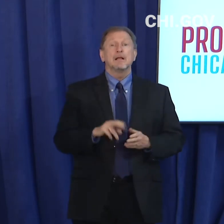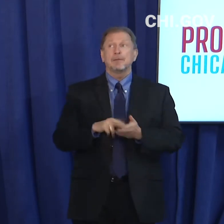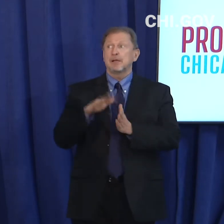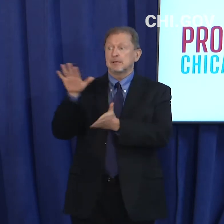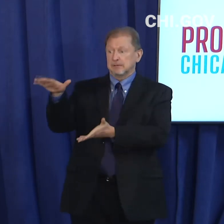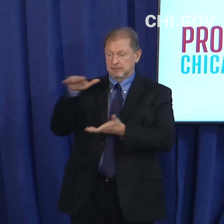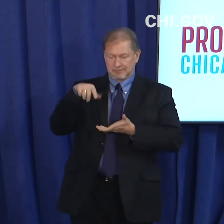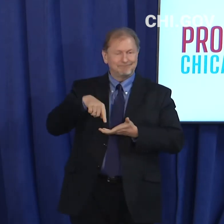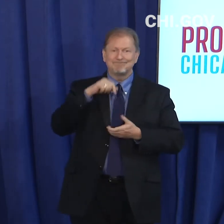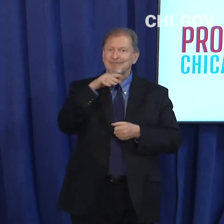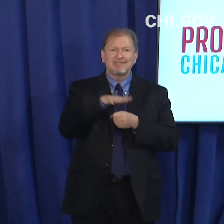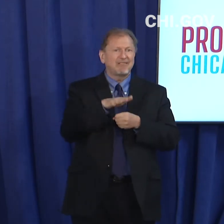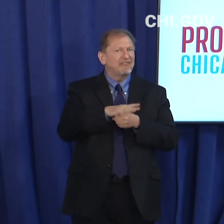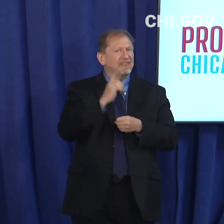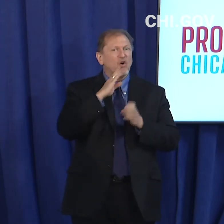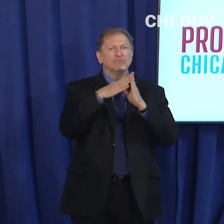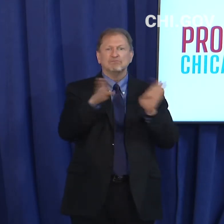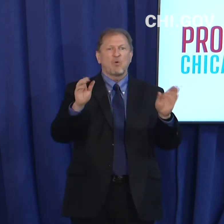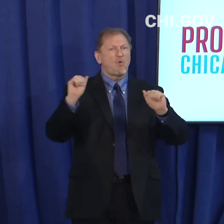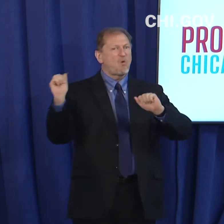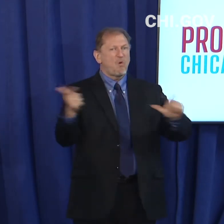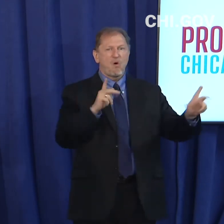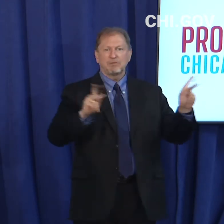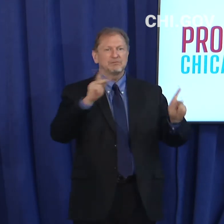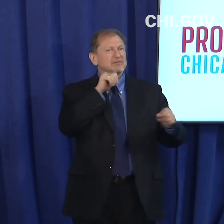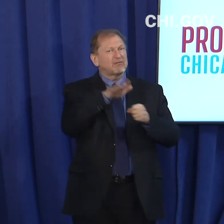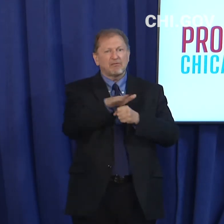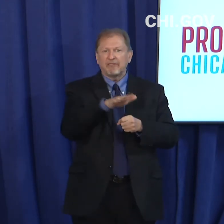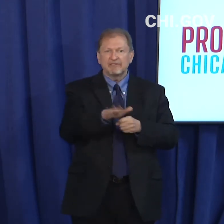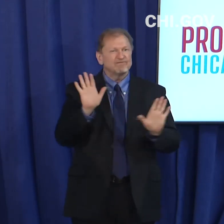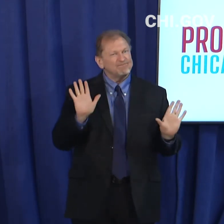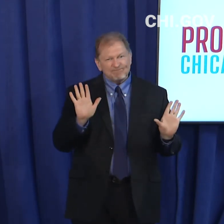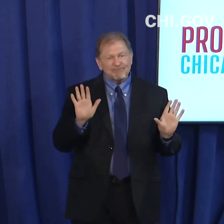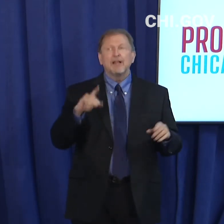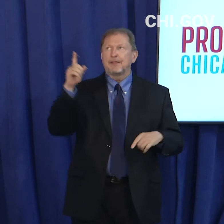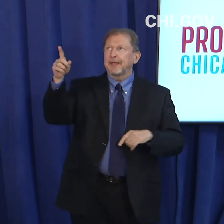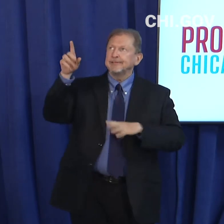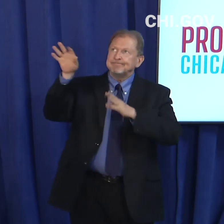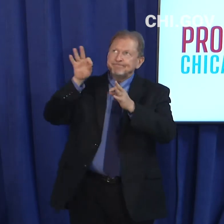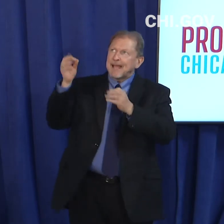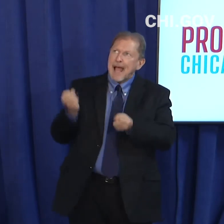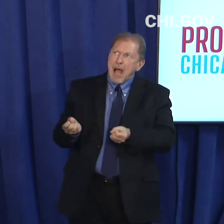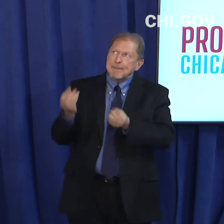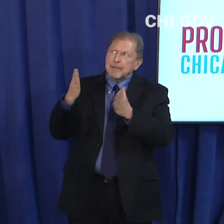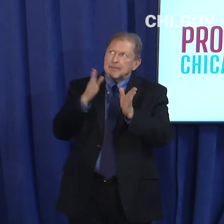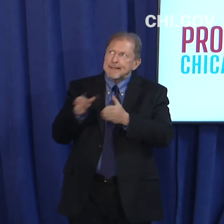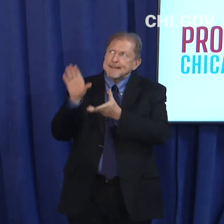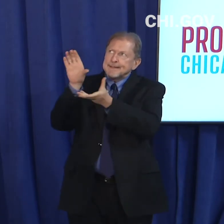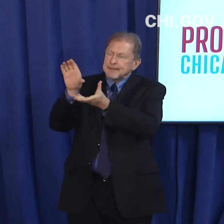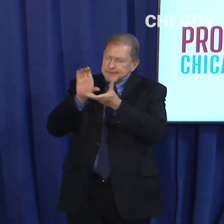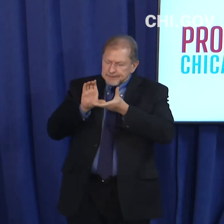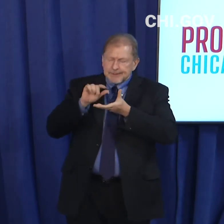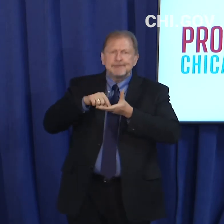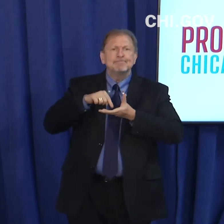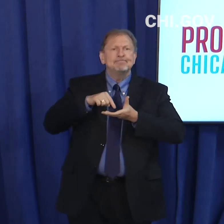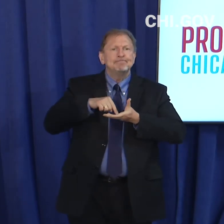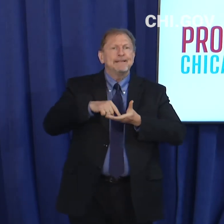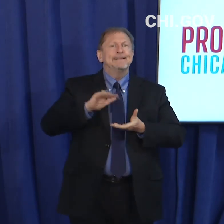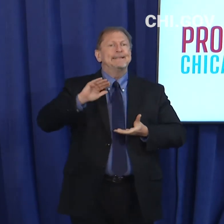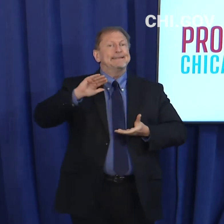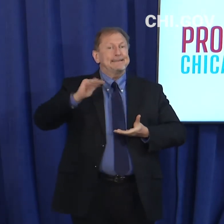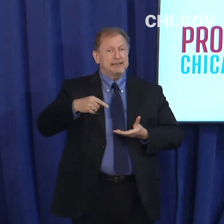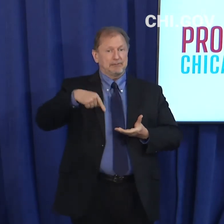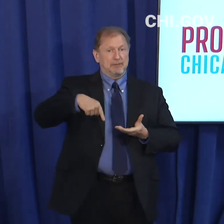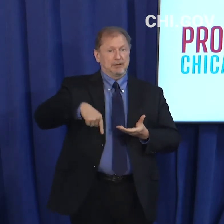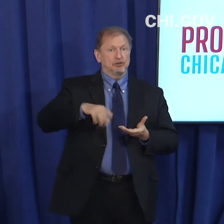everyone. And specifically, based on some numbers recently released by the federal government, our initial planning is based on us receiving, Chicago